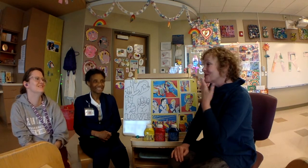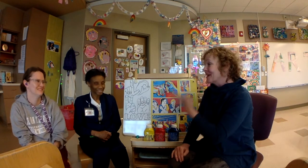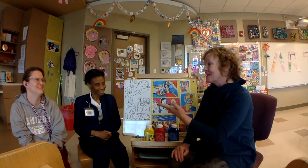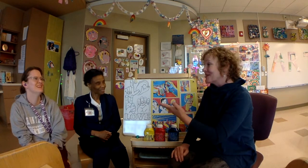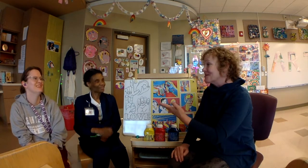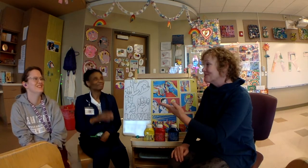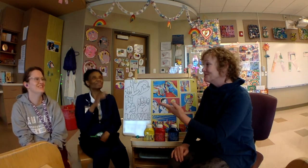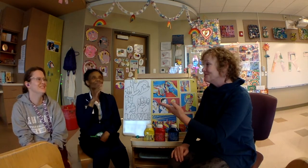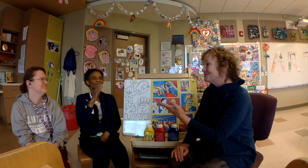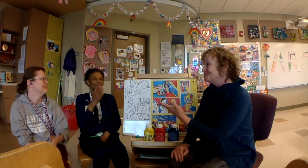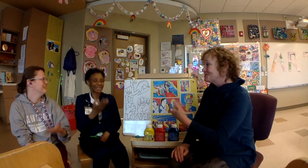Thank you.